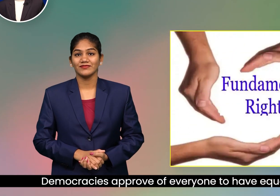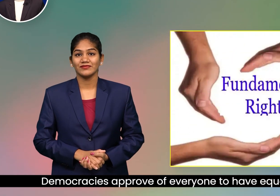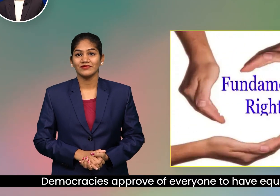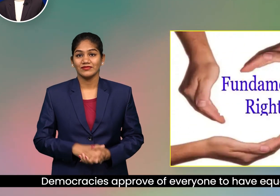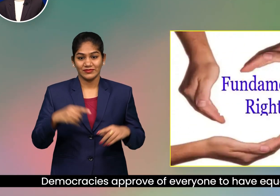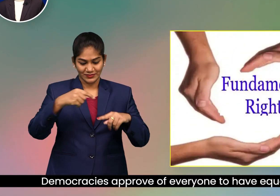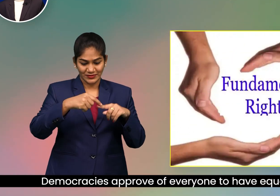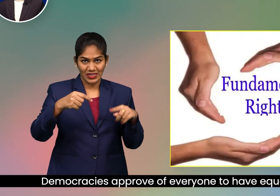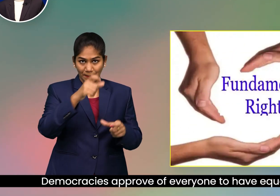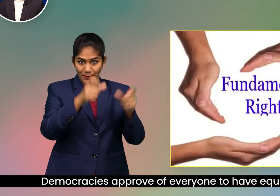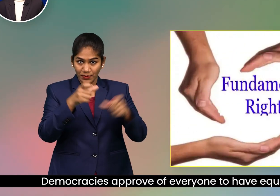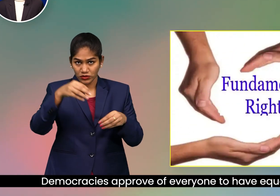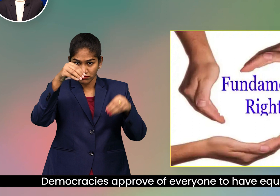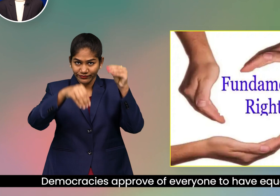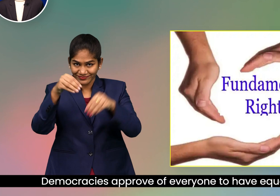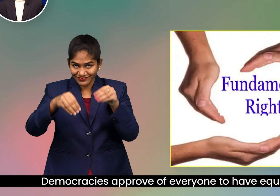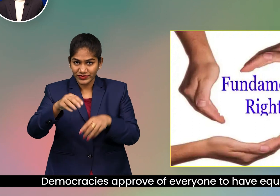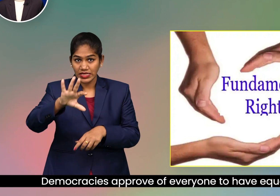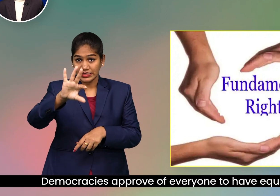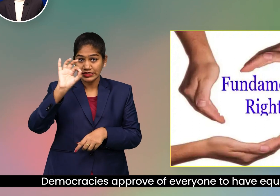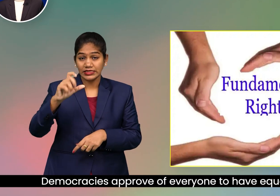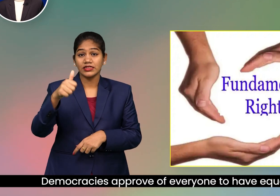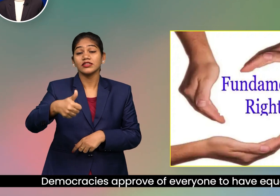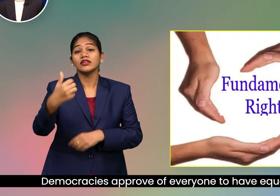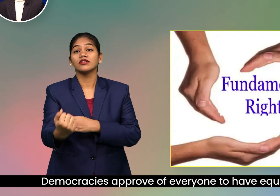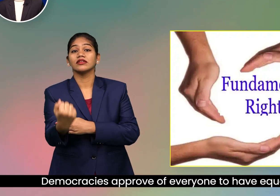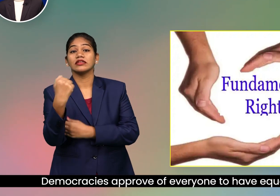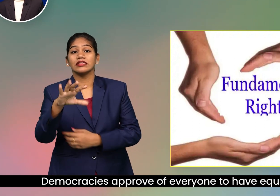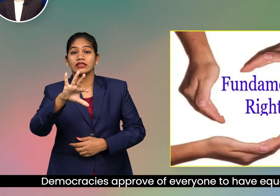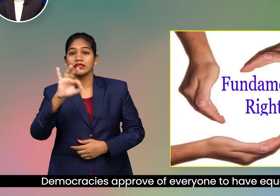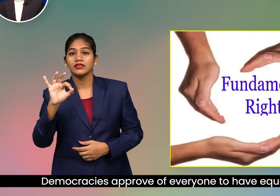Democracies approve of everyone to have equal opportunities.